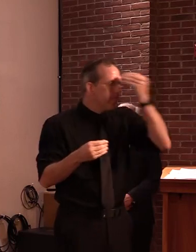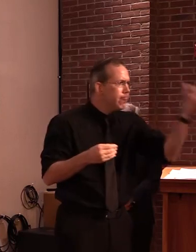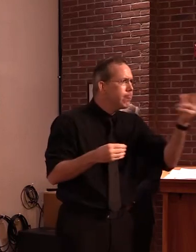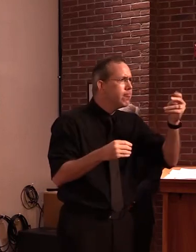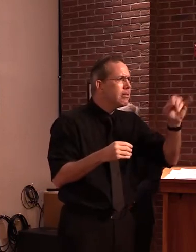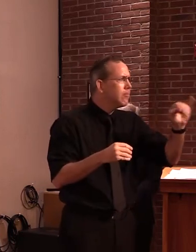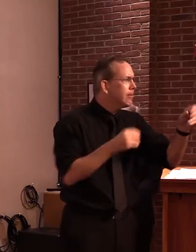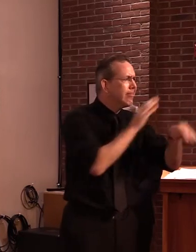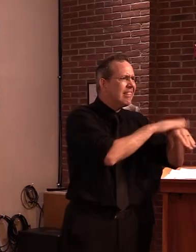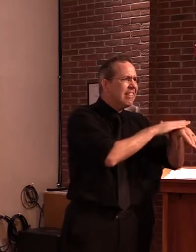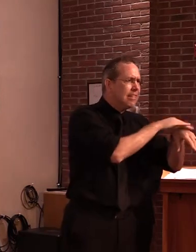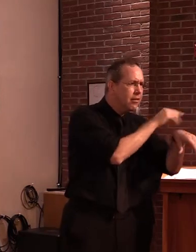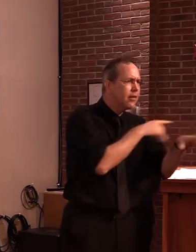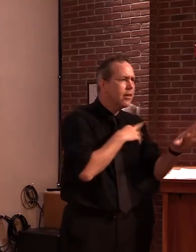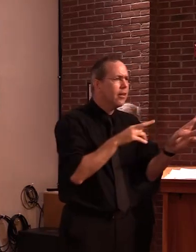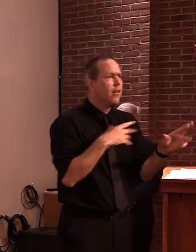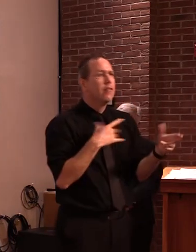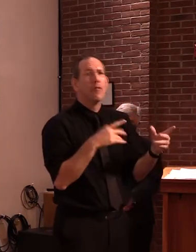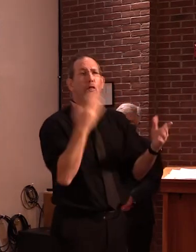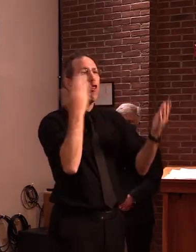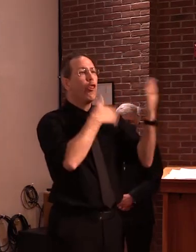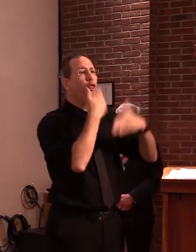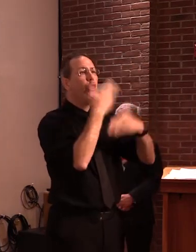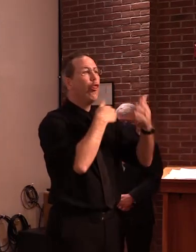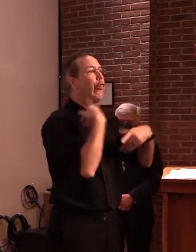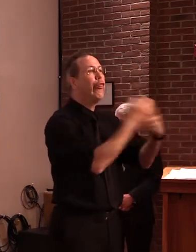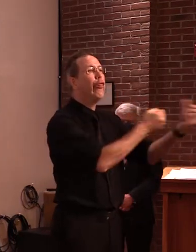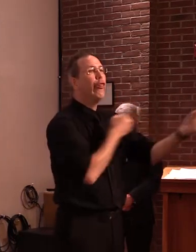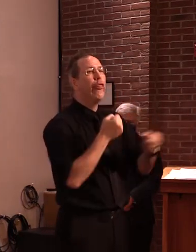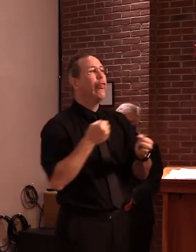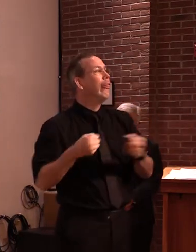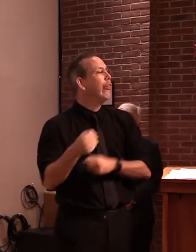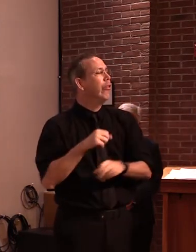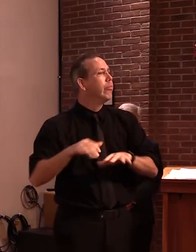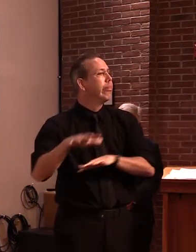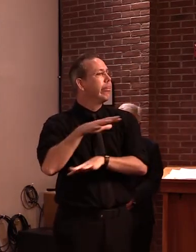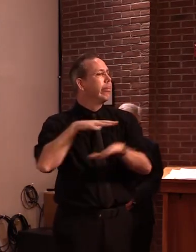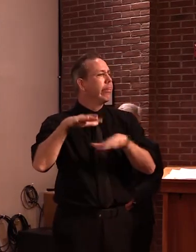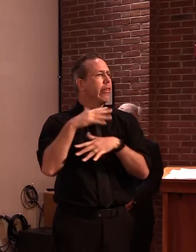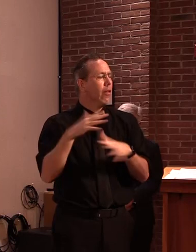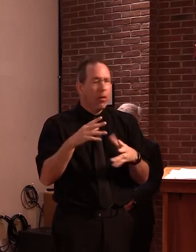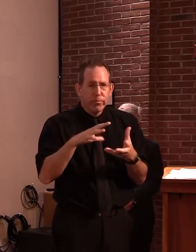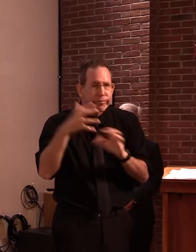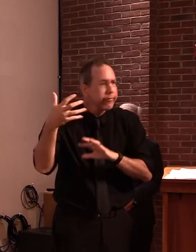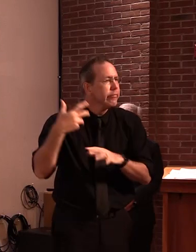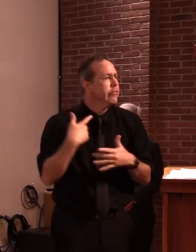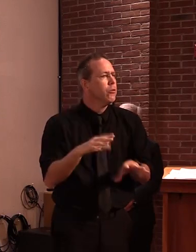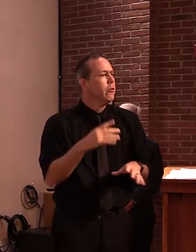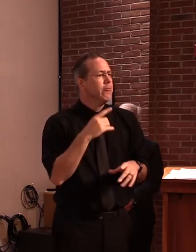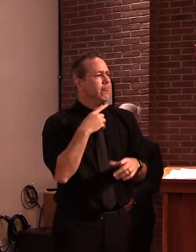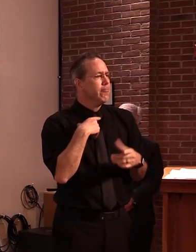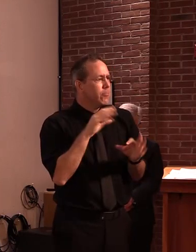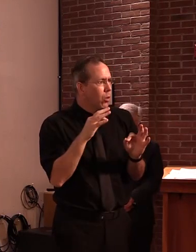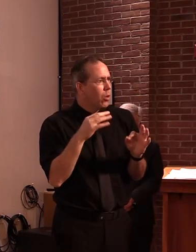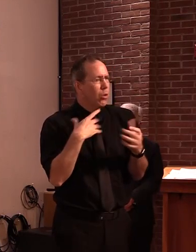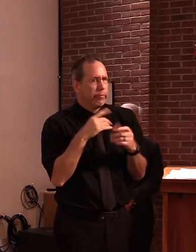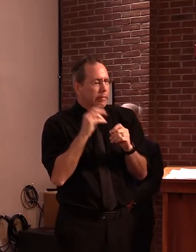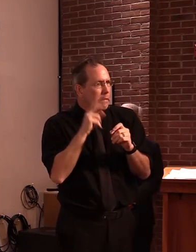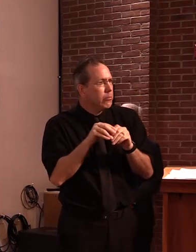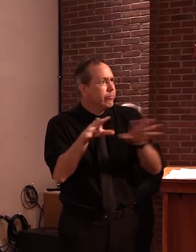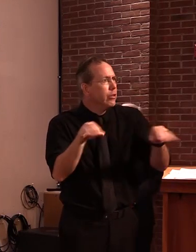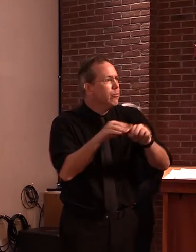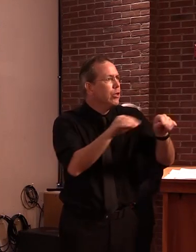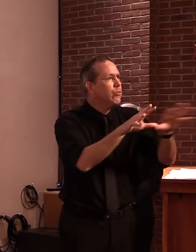facility, affect the staff who then vector it elsewhere through the facility. We have protocols in place that really